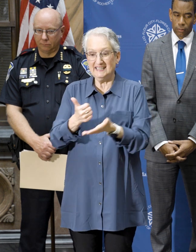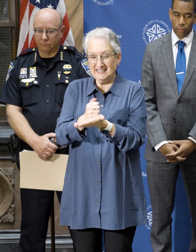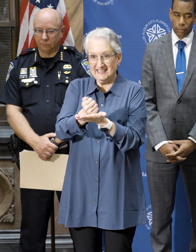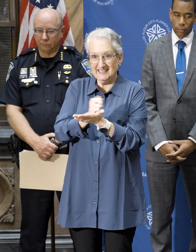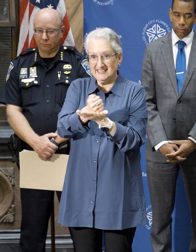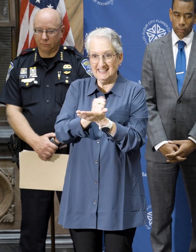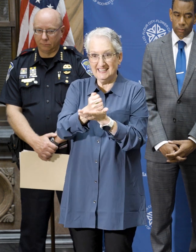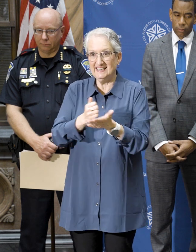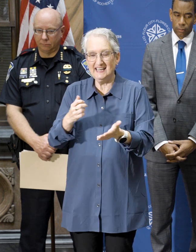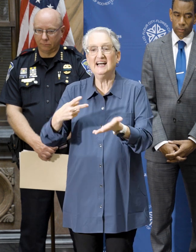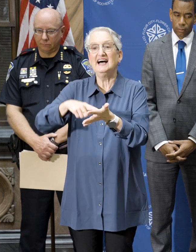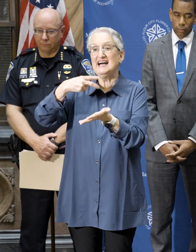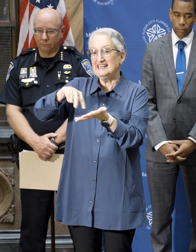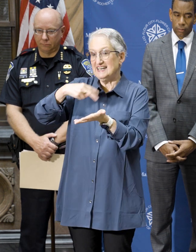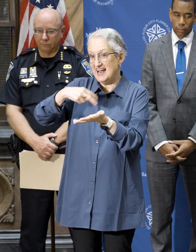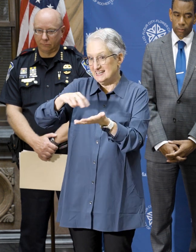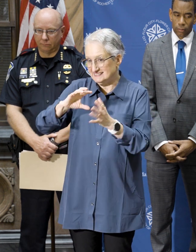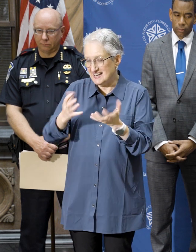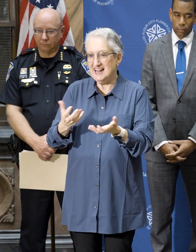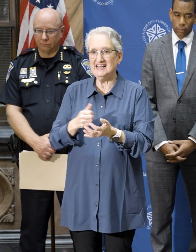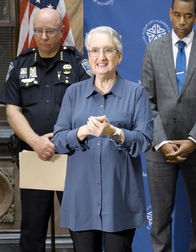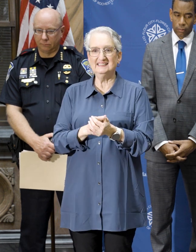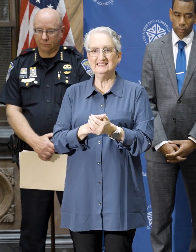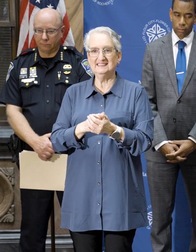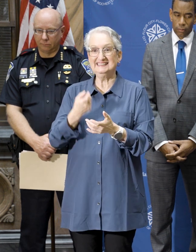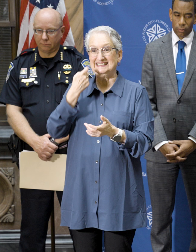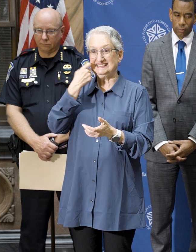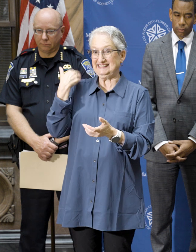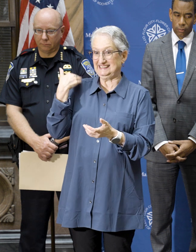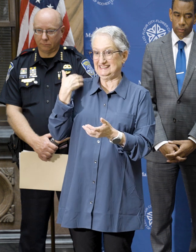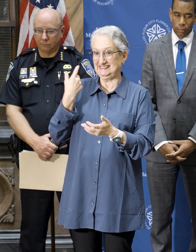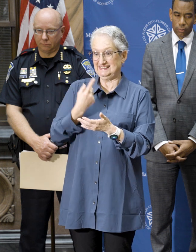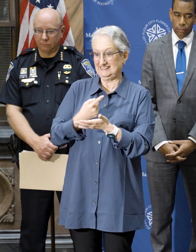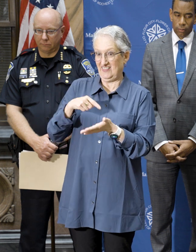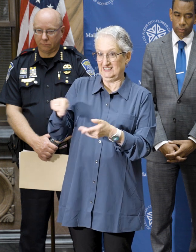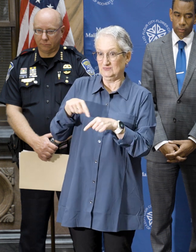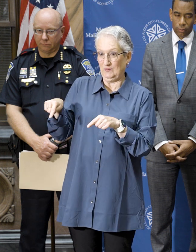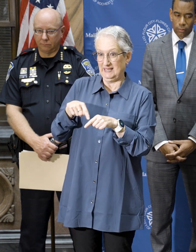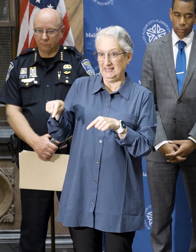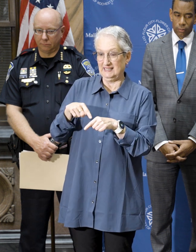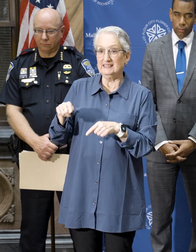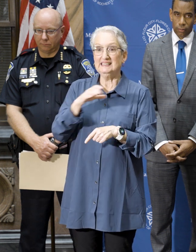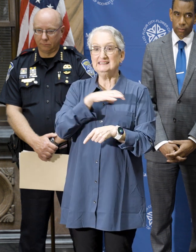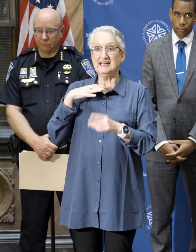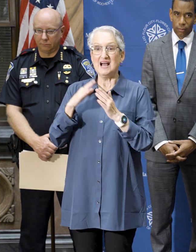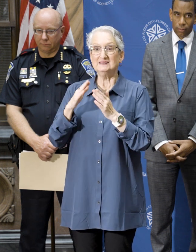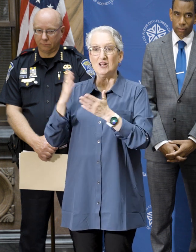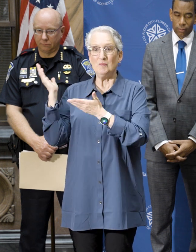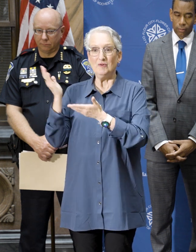Council approved our request for funding to bring esports into the recreation centers with a team in